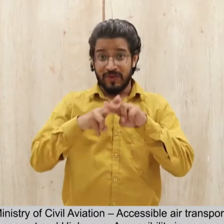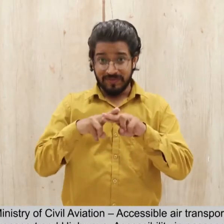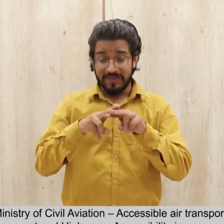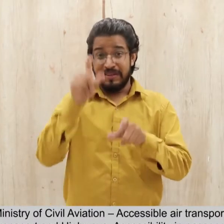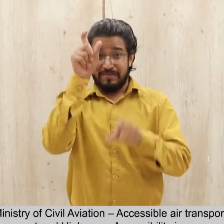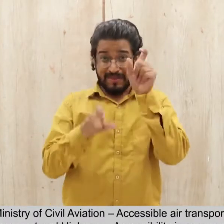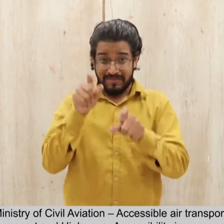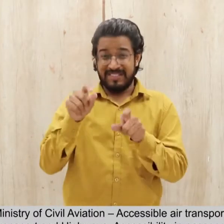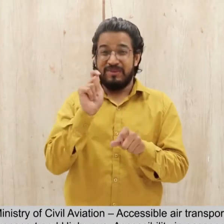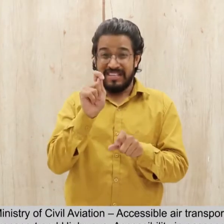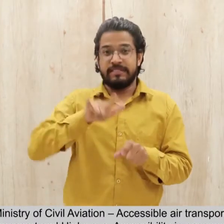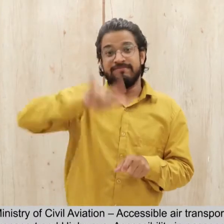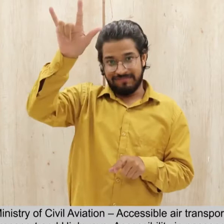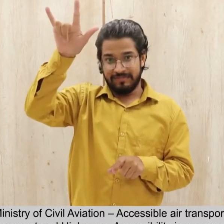Ministry of Civil Aviation.